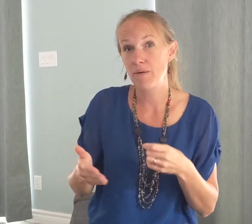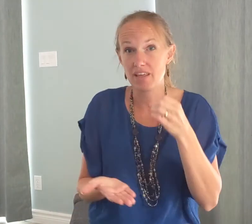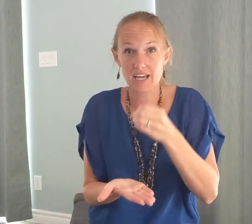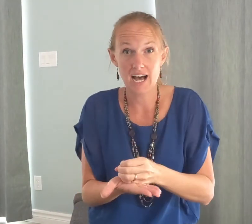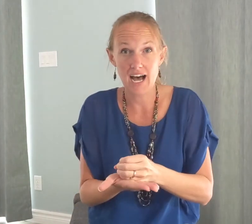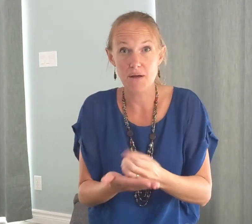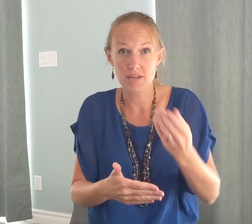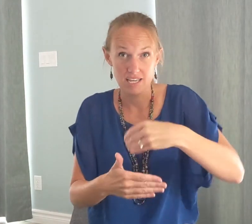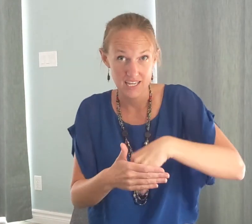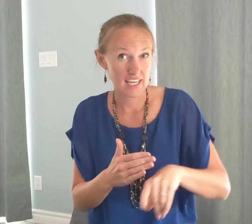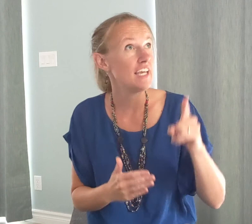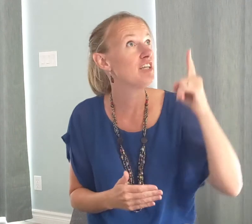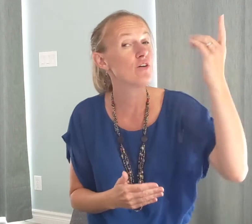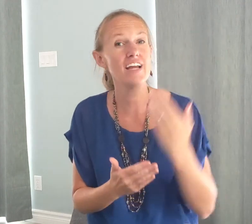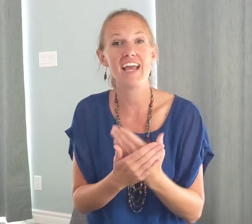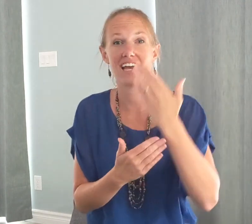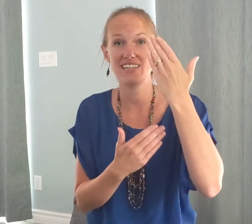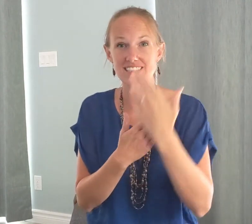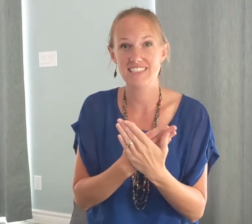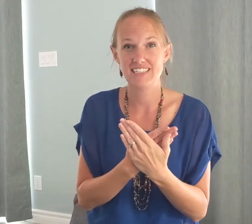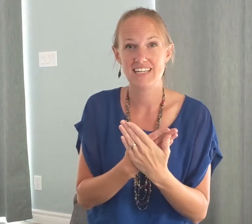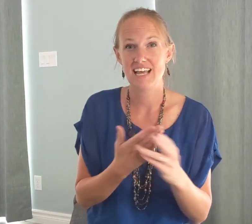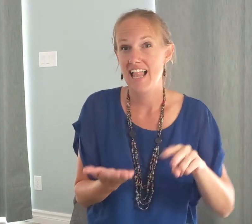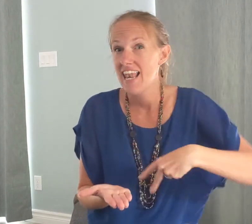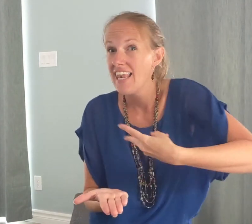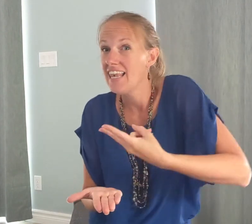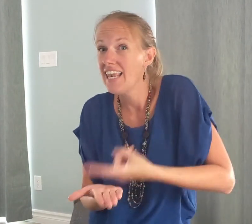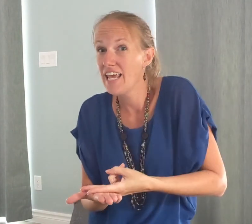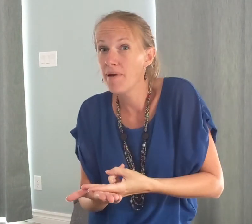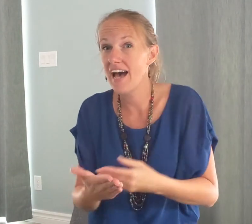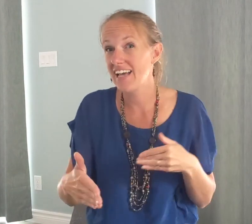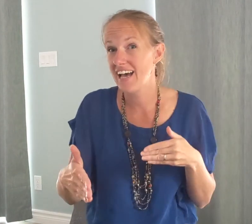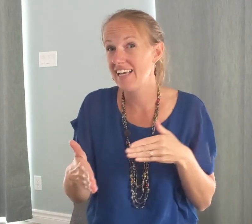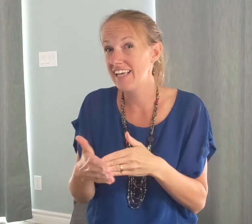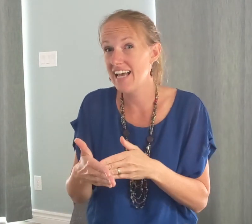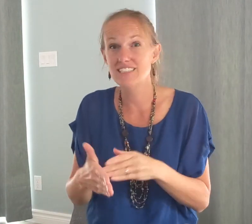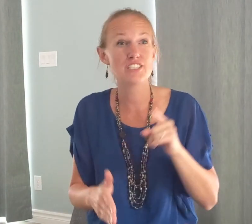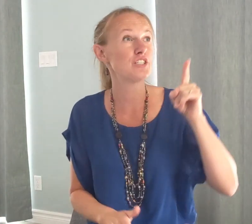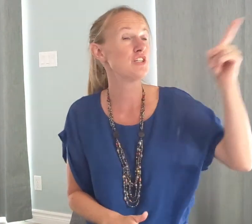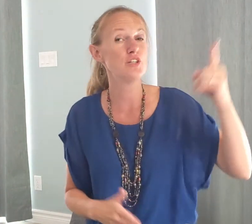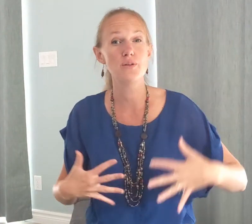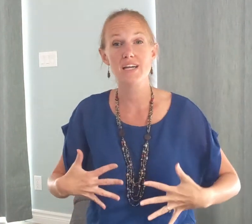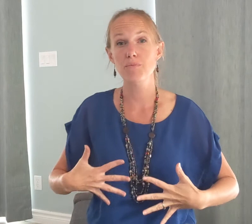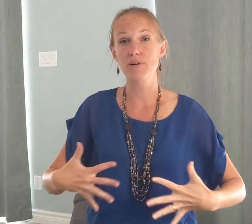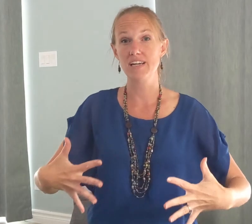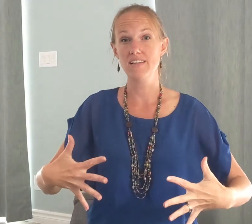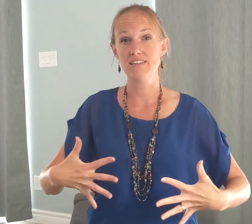the cup in your hand, lay back against you and breathe.